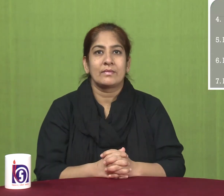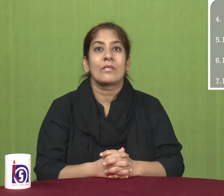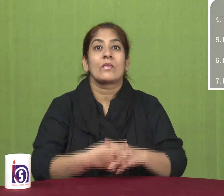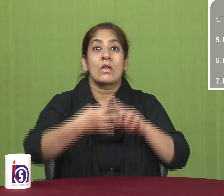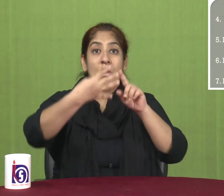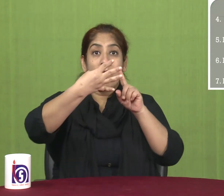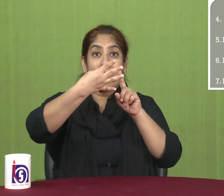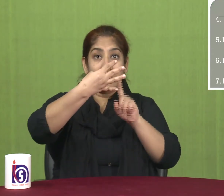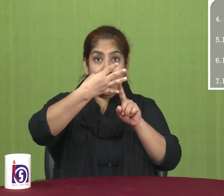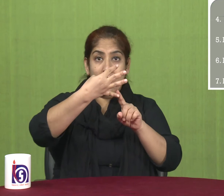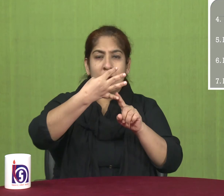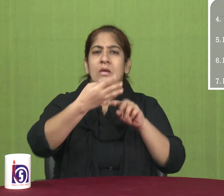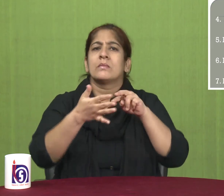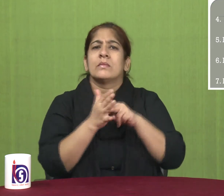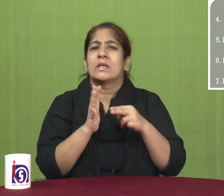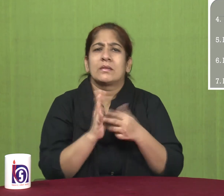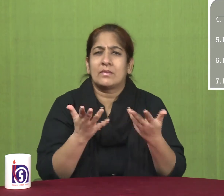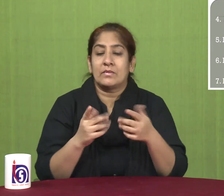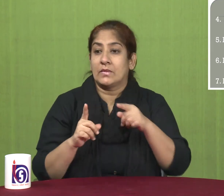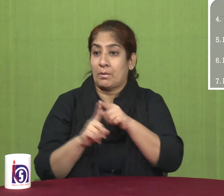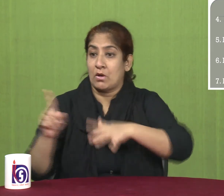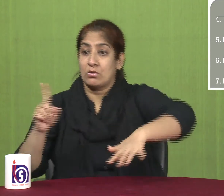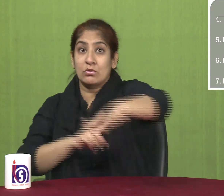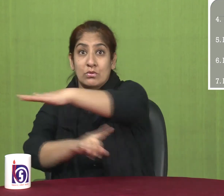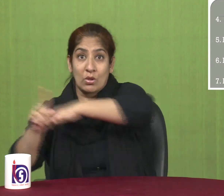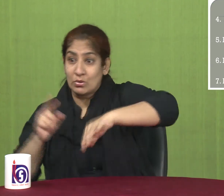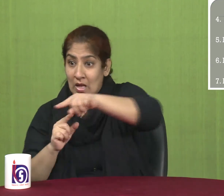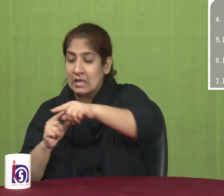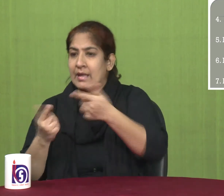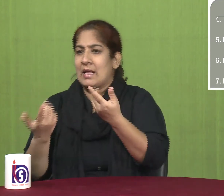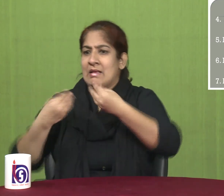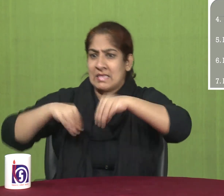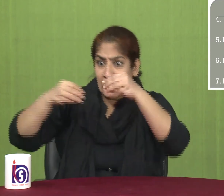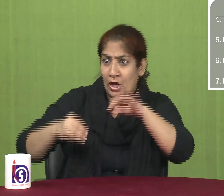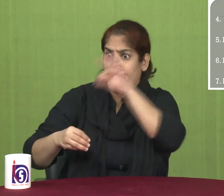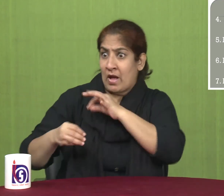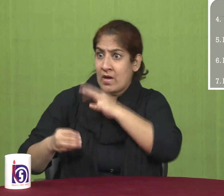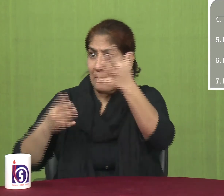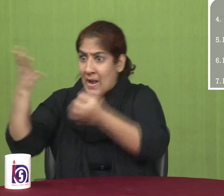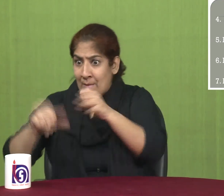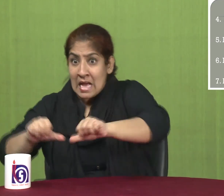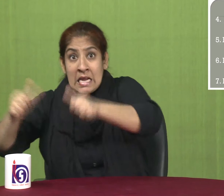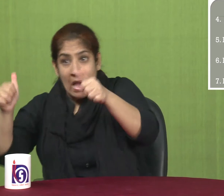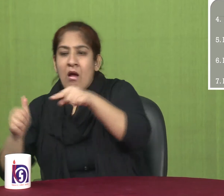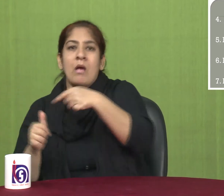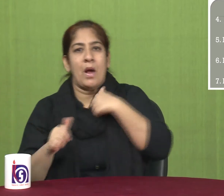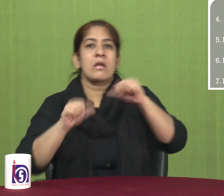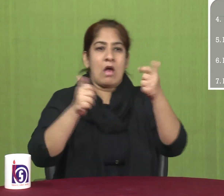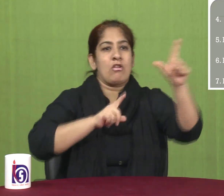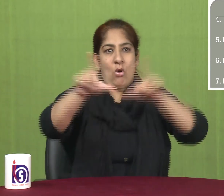Fourth point explains, if in the market good profit is